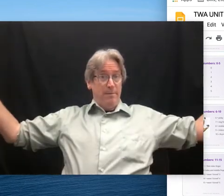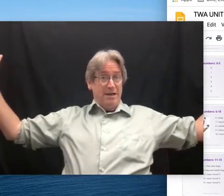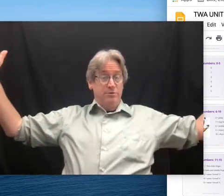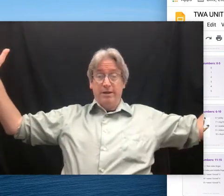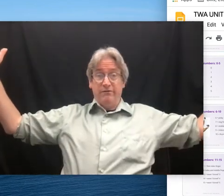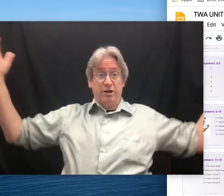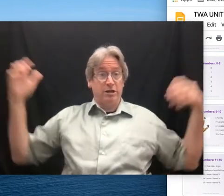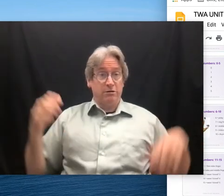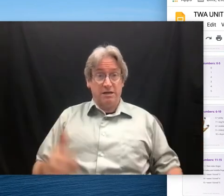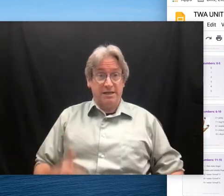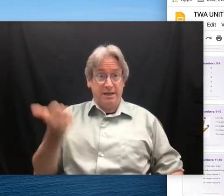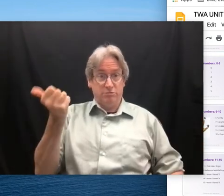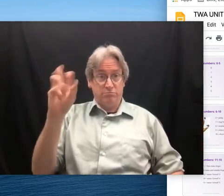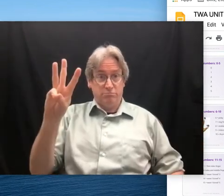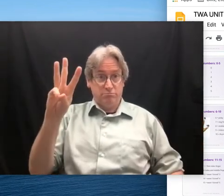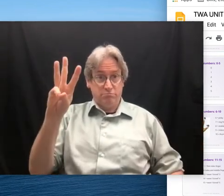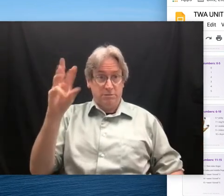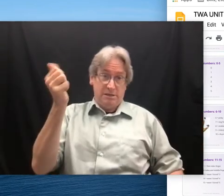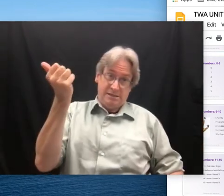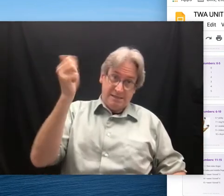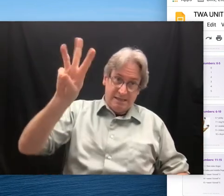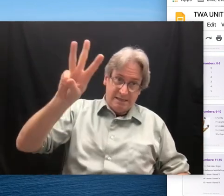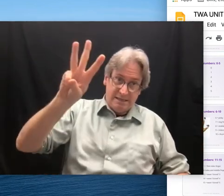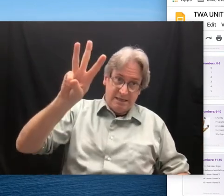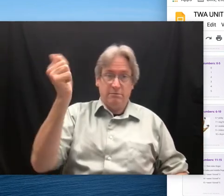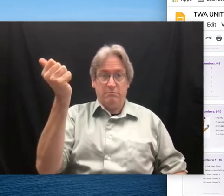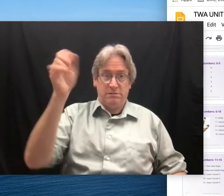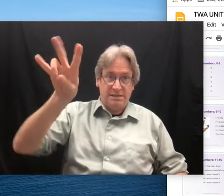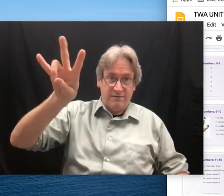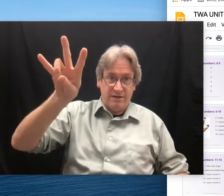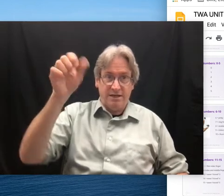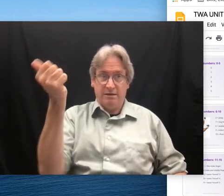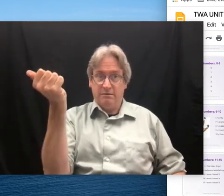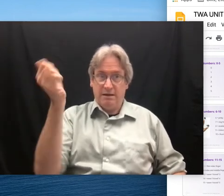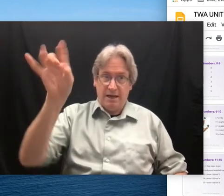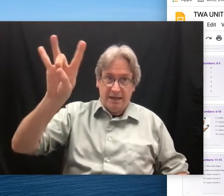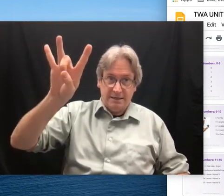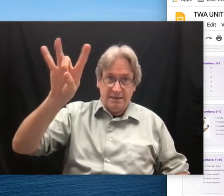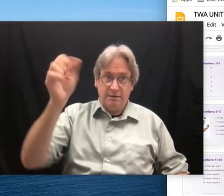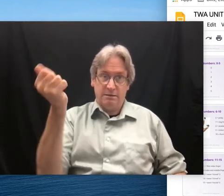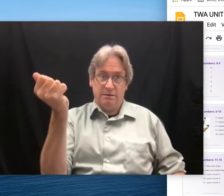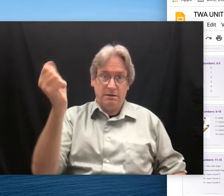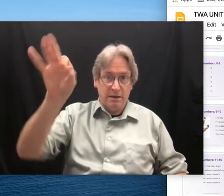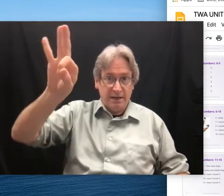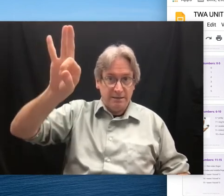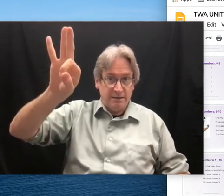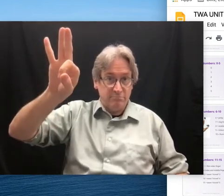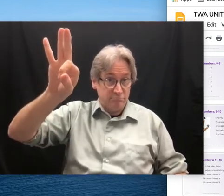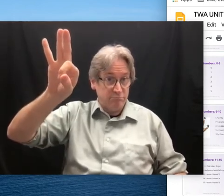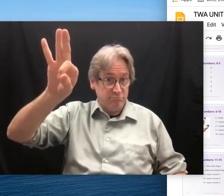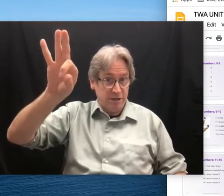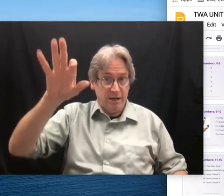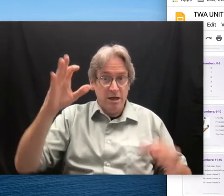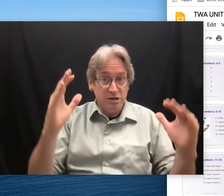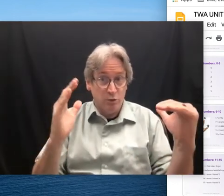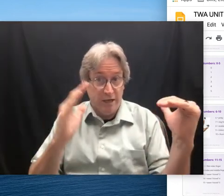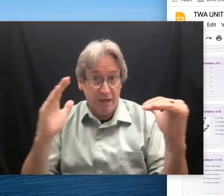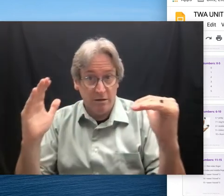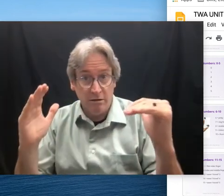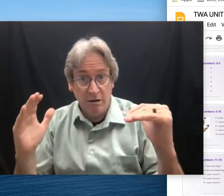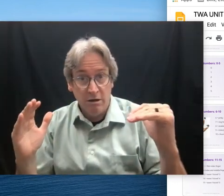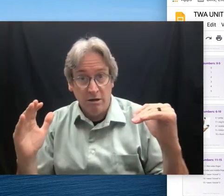you can imagine being very clear on a stage. 16, 17, 18, 19. Okay.